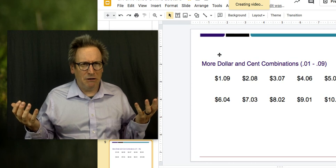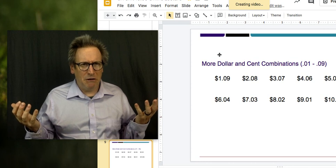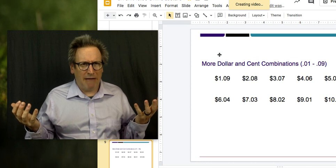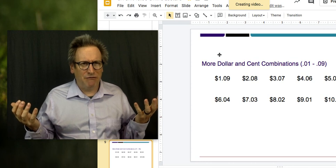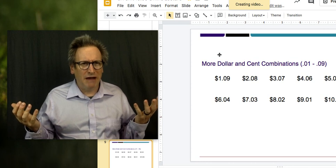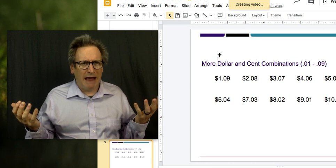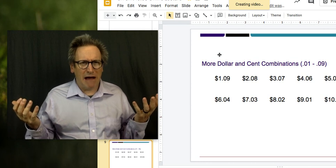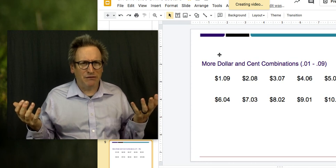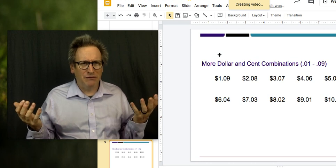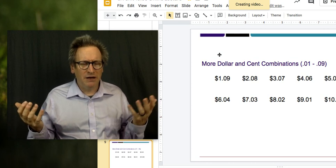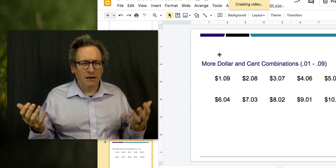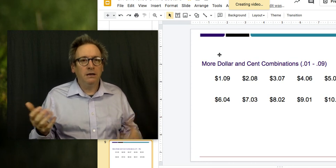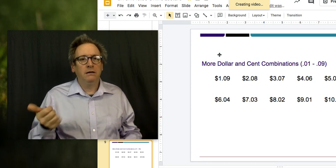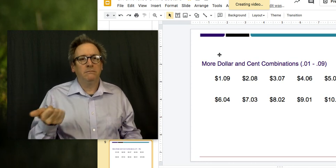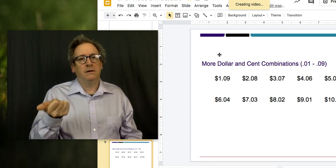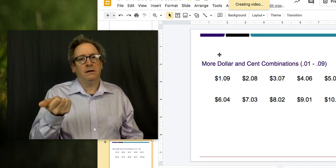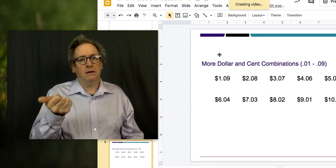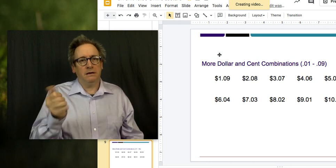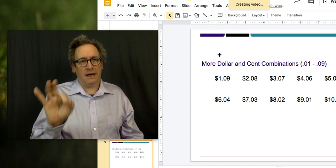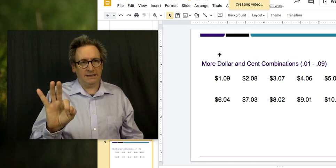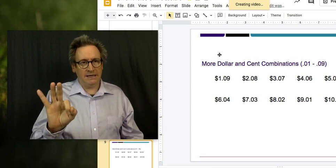know, after